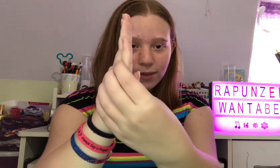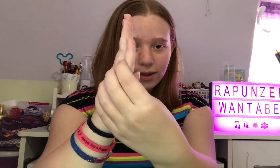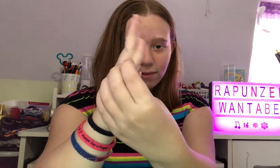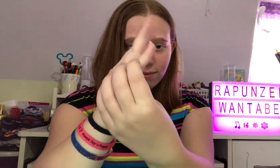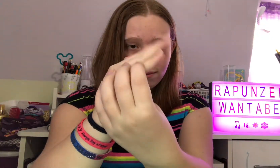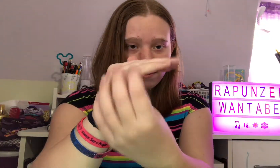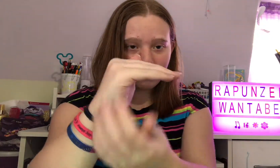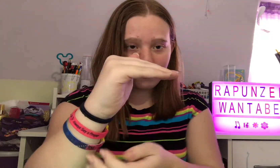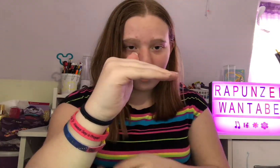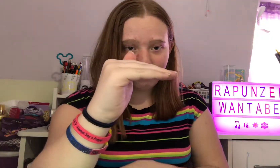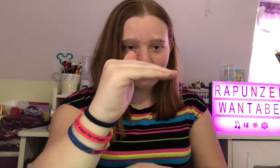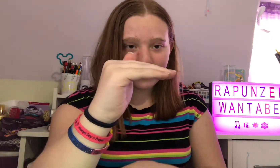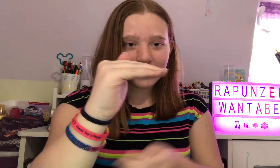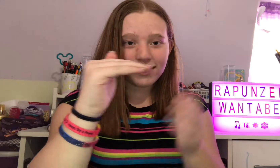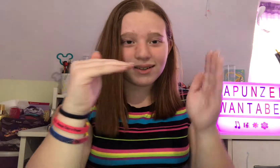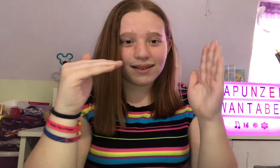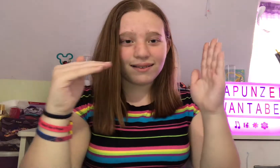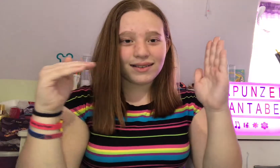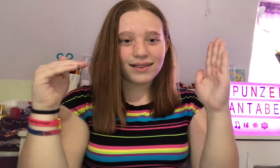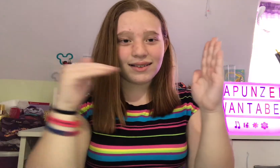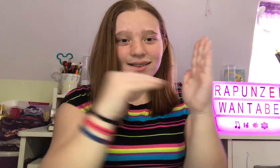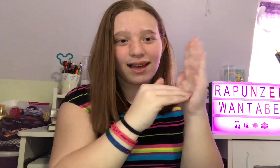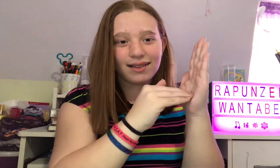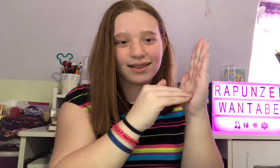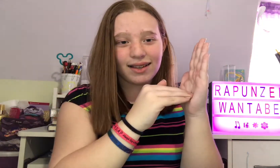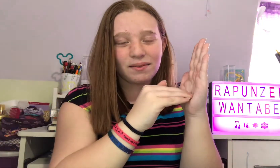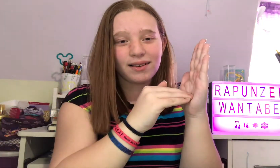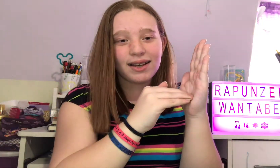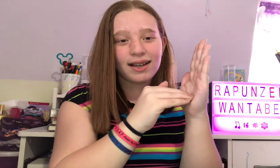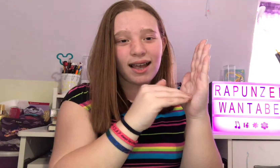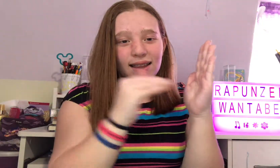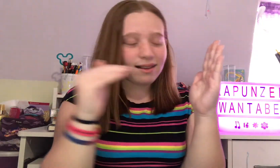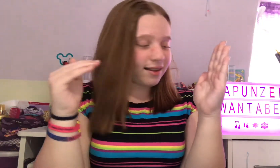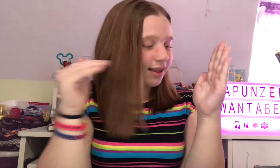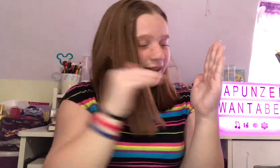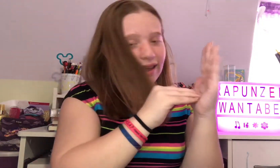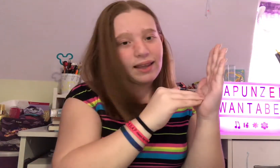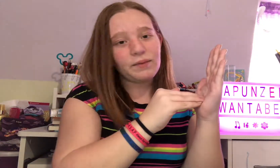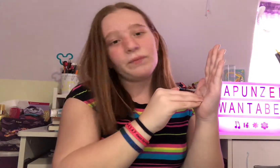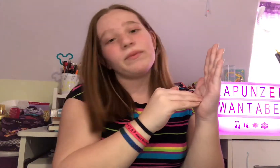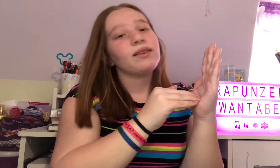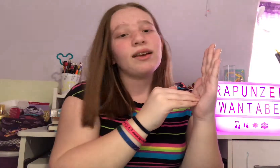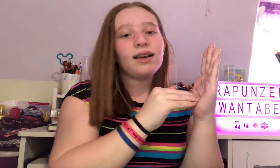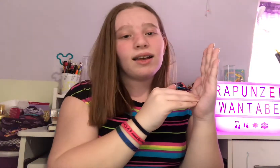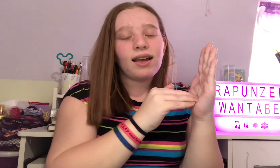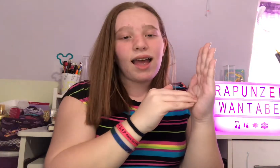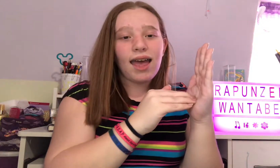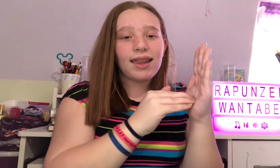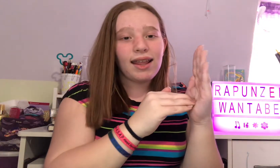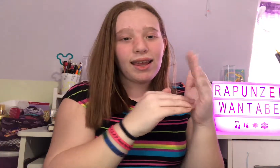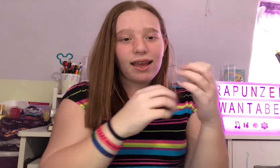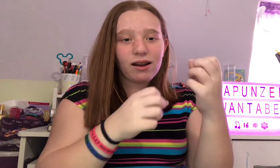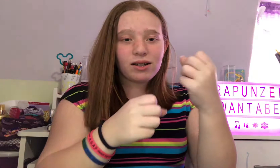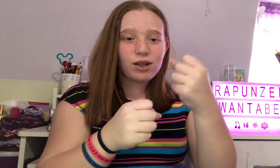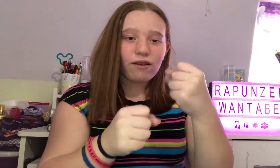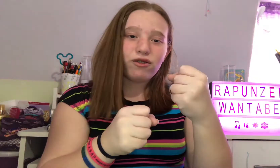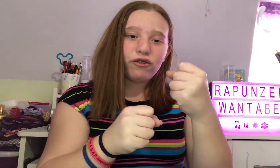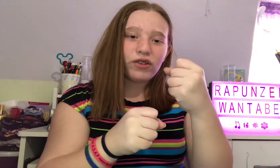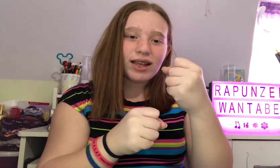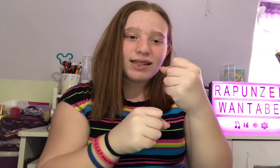then down. So 1,000. And they'll hit. And then years, you have two fists,